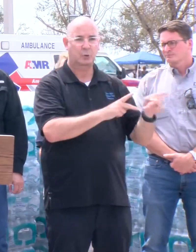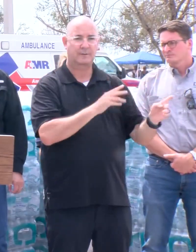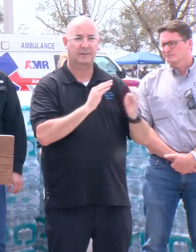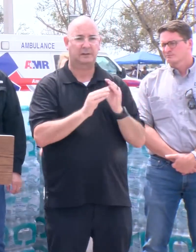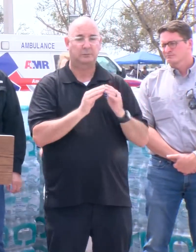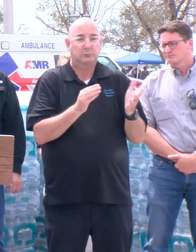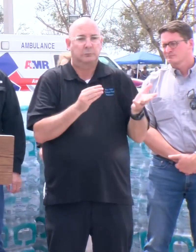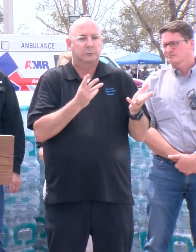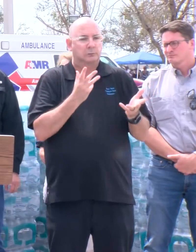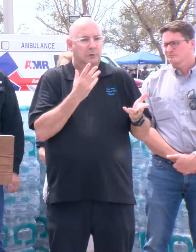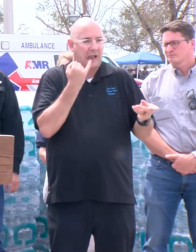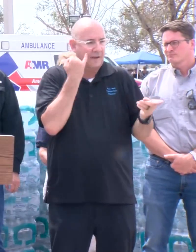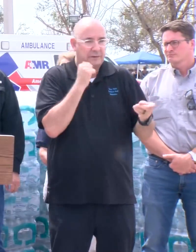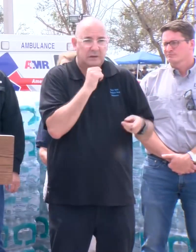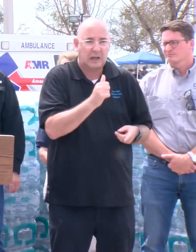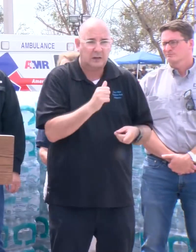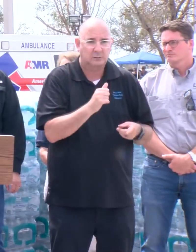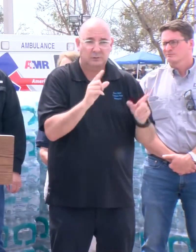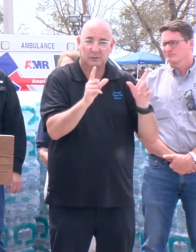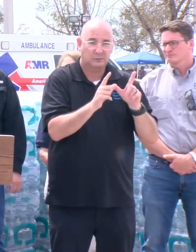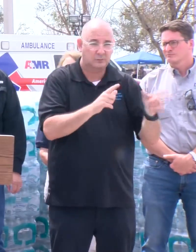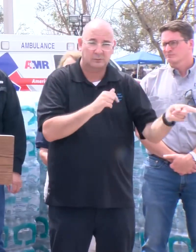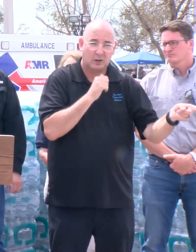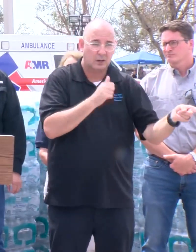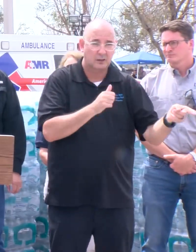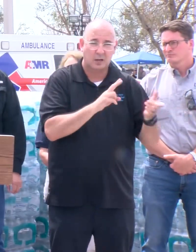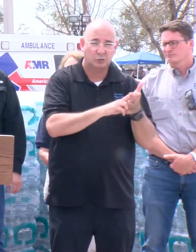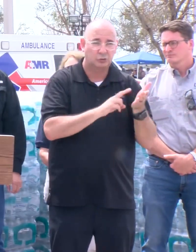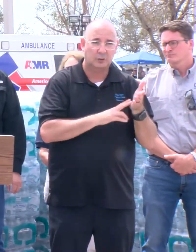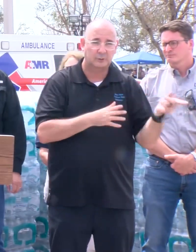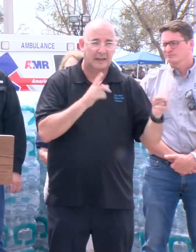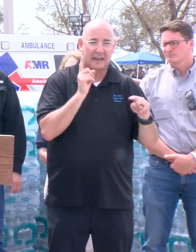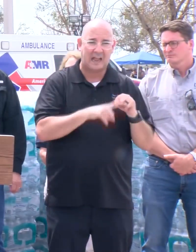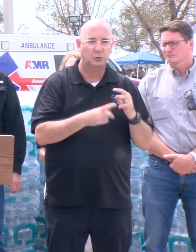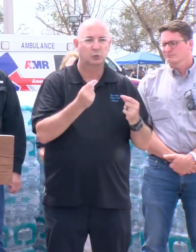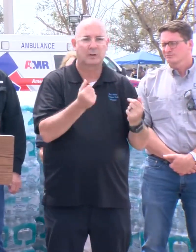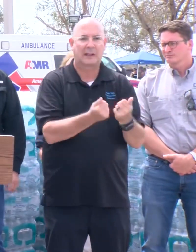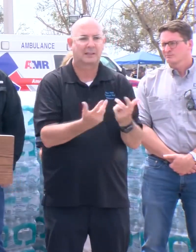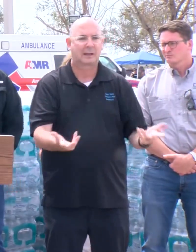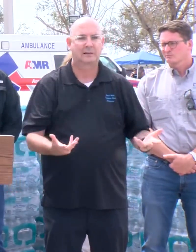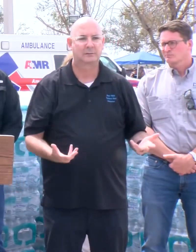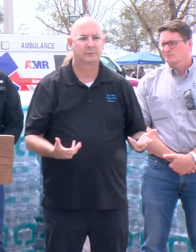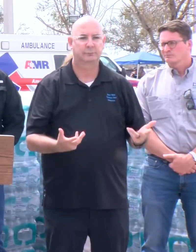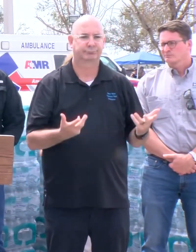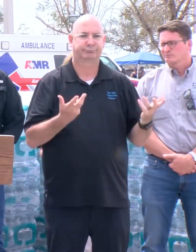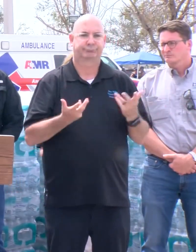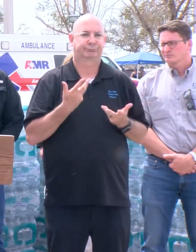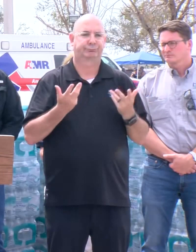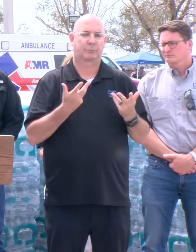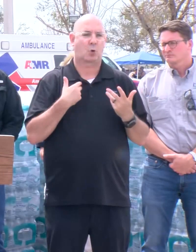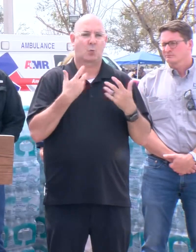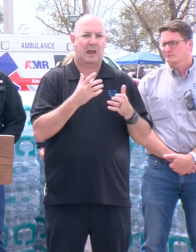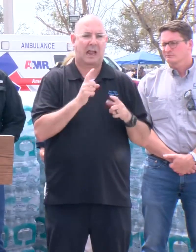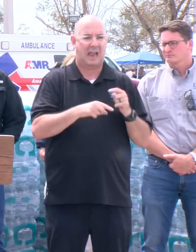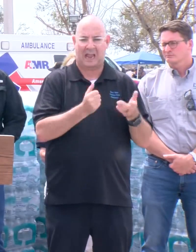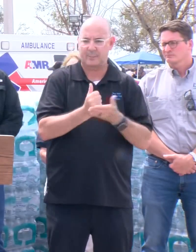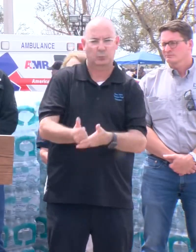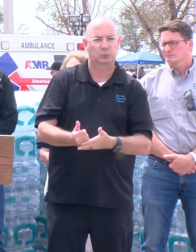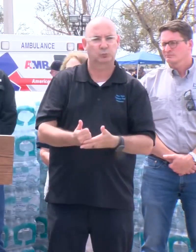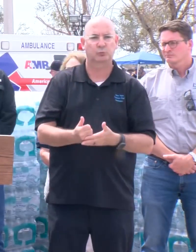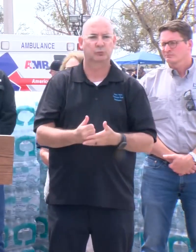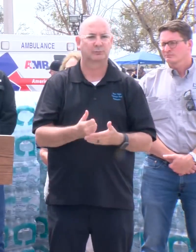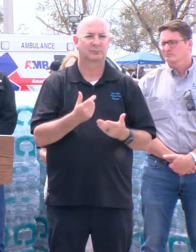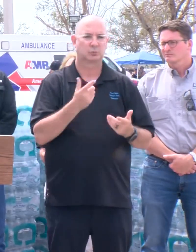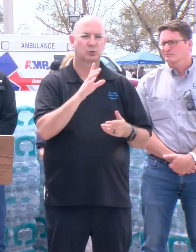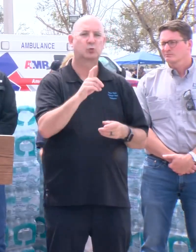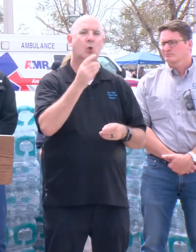got no way to go after them if they do a bad job. So again, you got to do a little bit of your homework on there, and that's why I remind people over